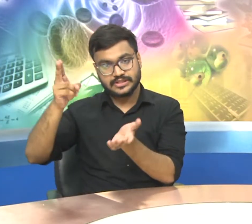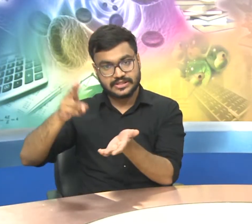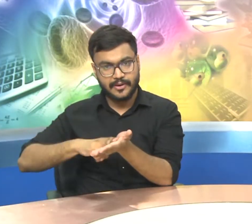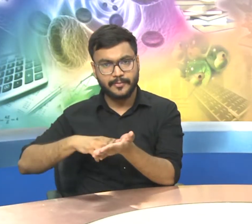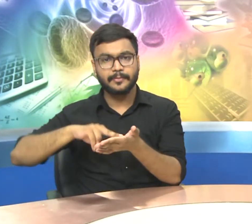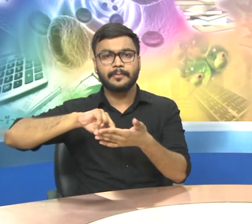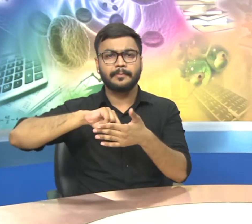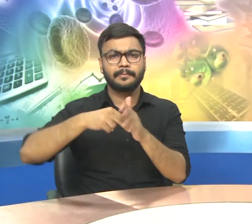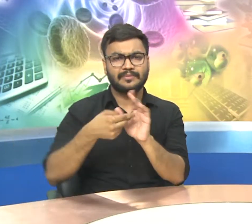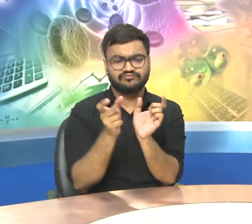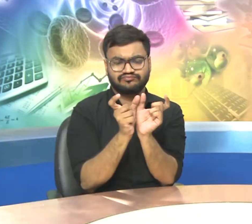phytoplankton.